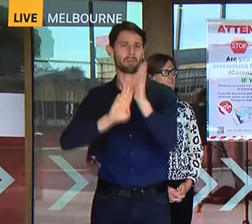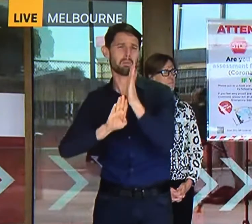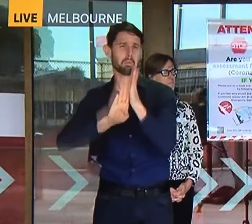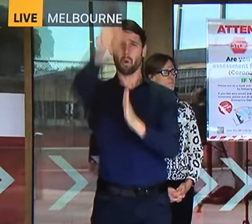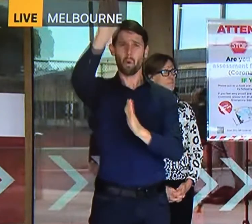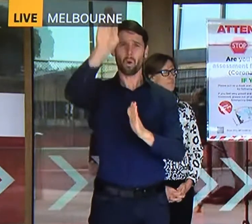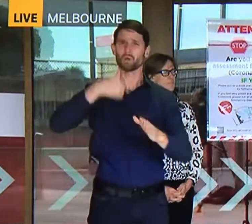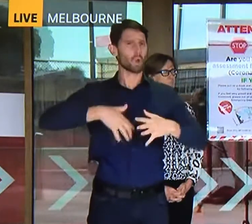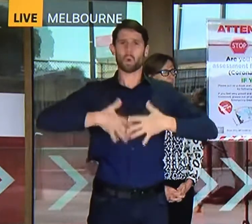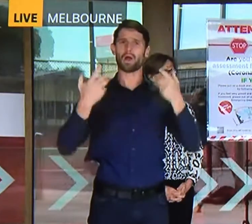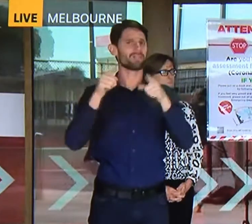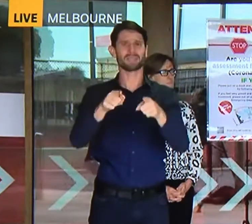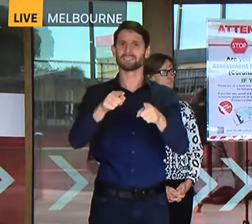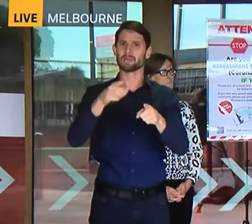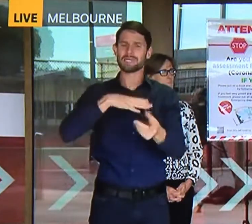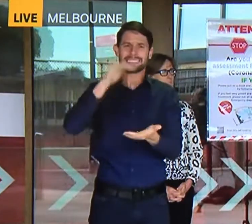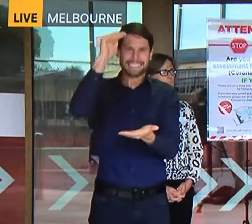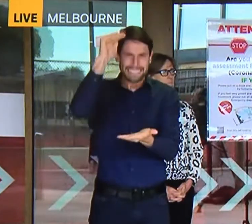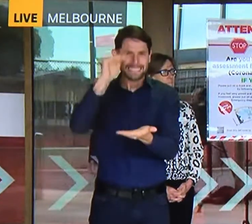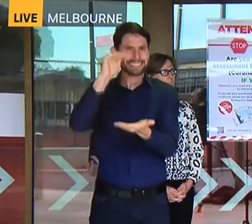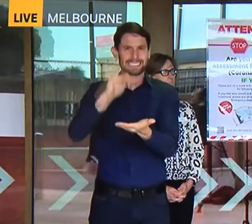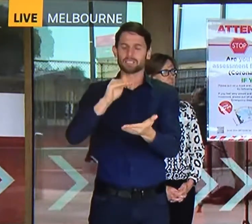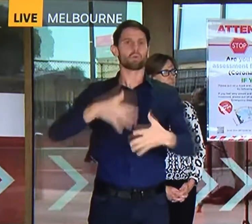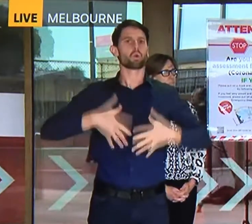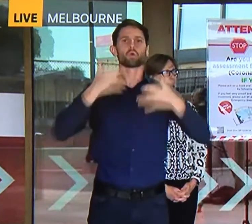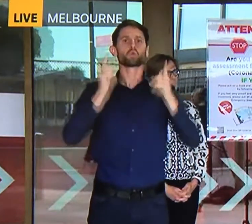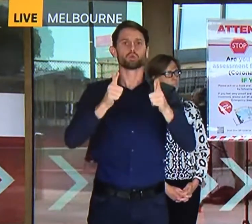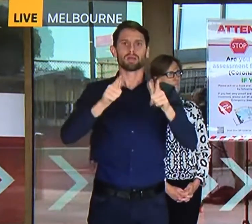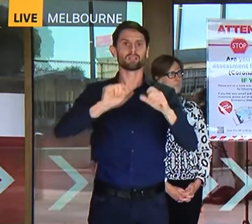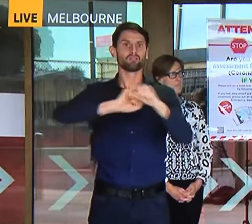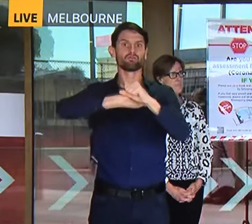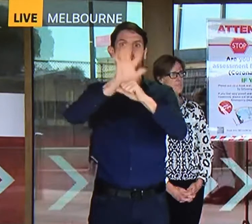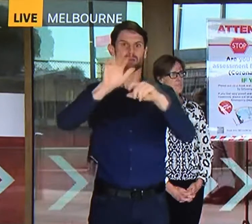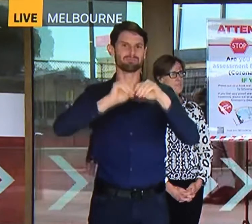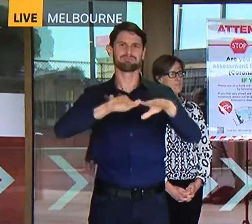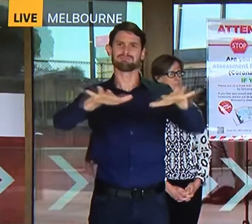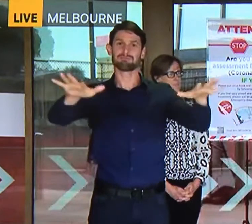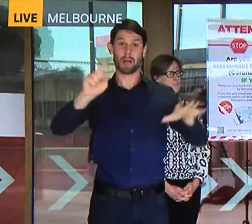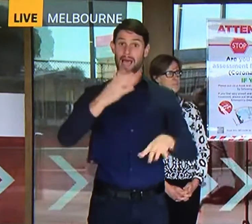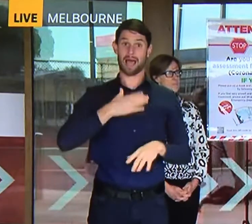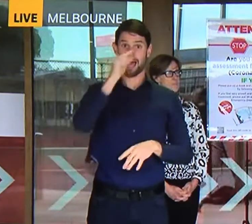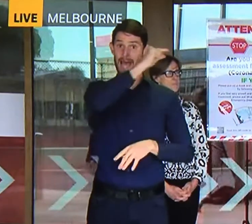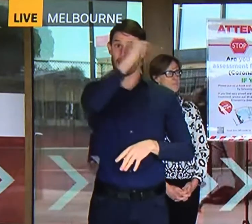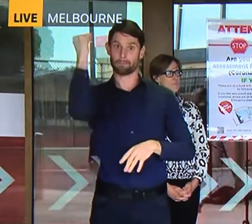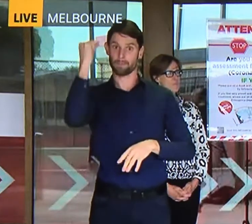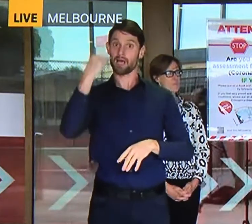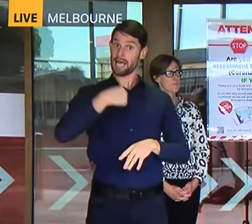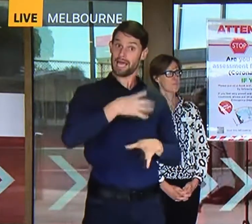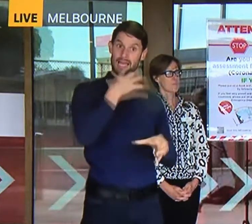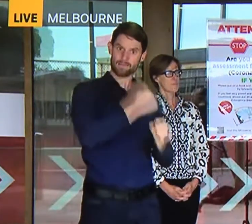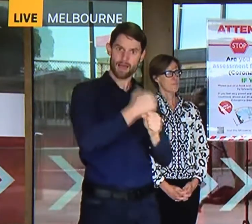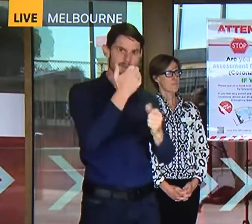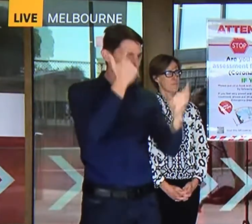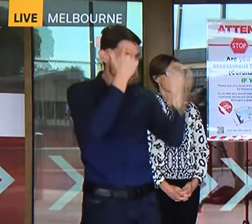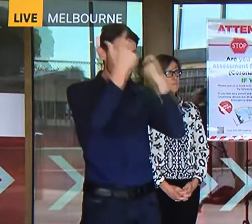number of the daily infection rate and the percentage increase, and to take a series of measures to do that, and at